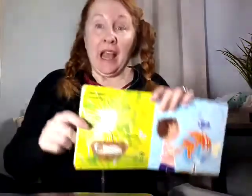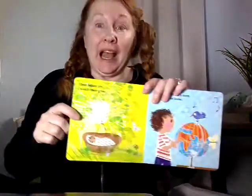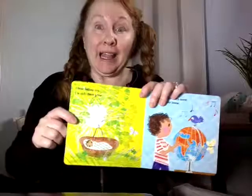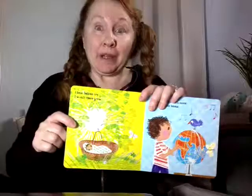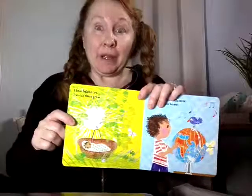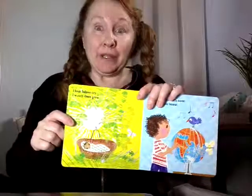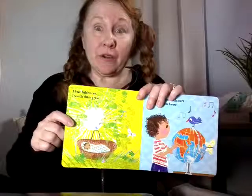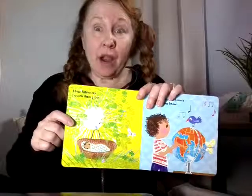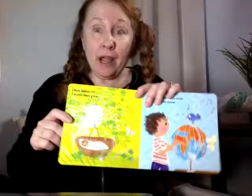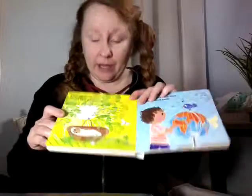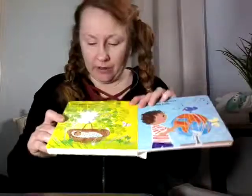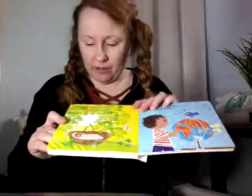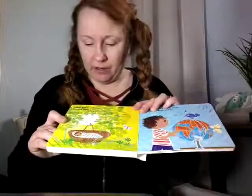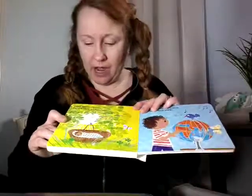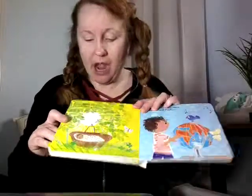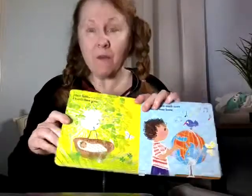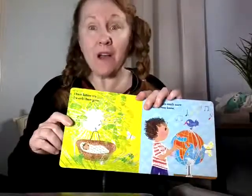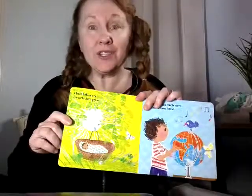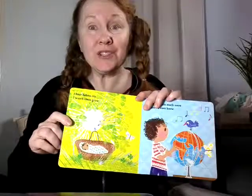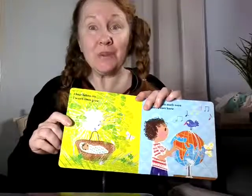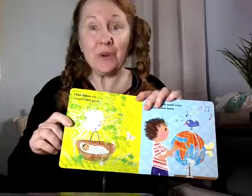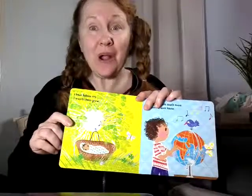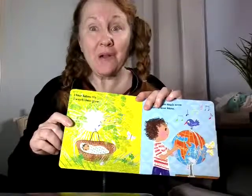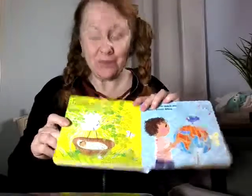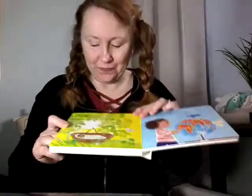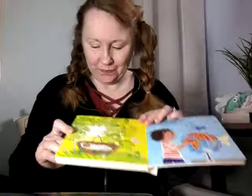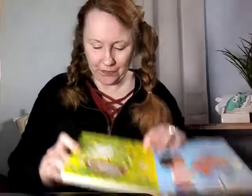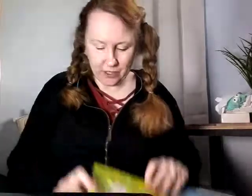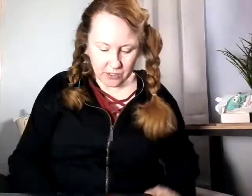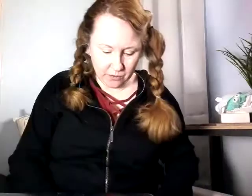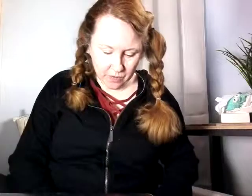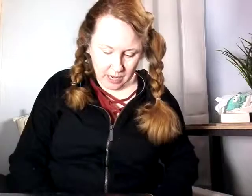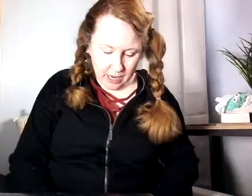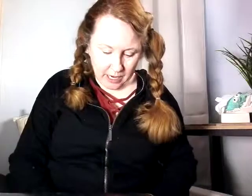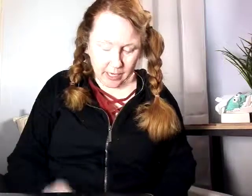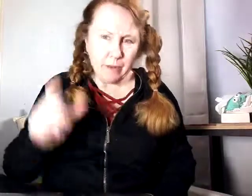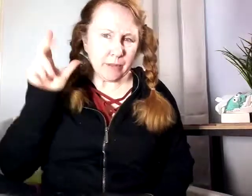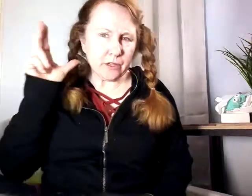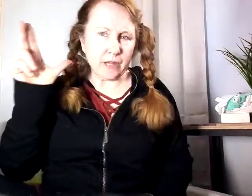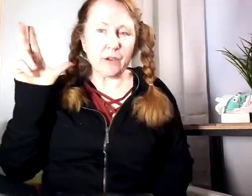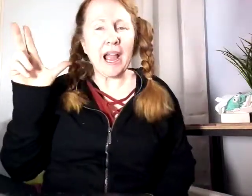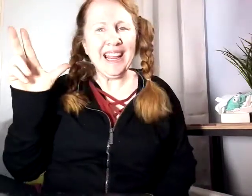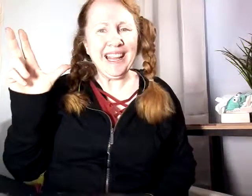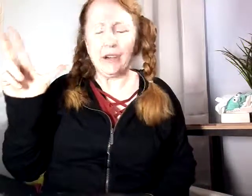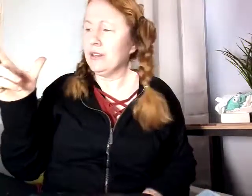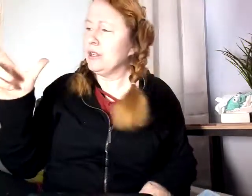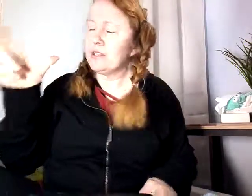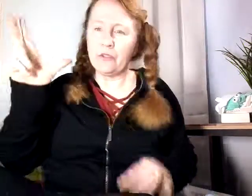I hear babies cry. I watch them grow. So I hear babies cry. So I hear, so you've